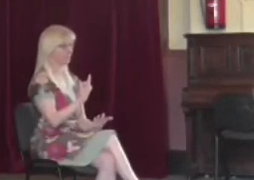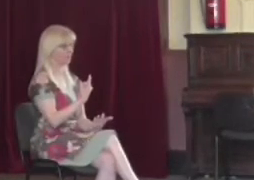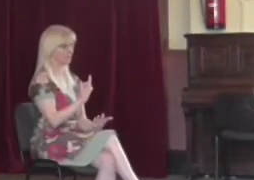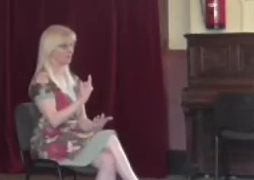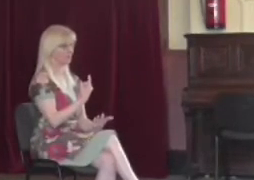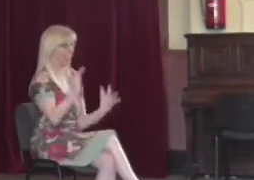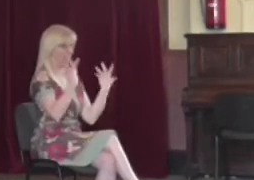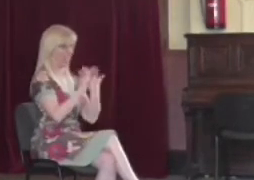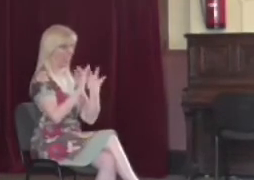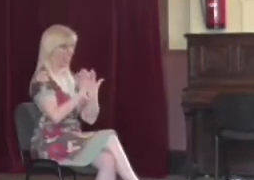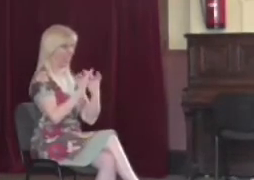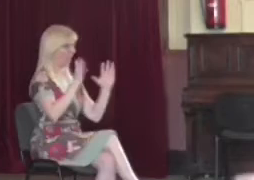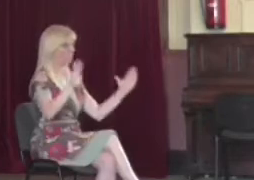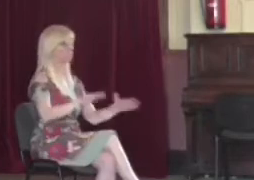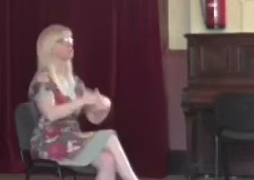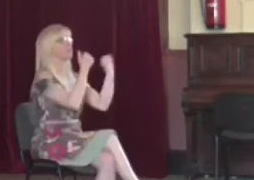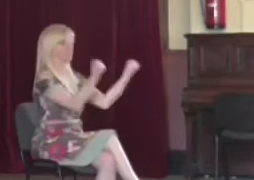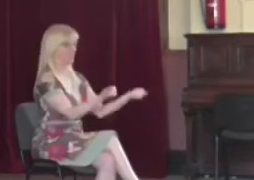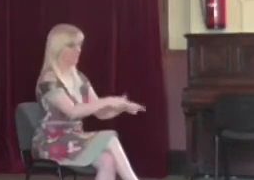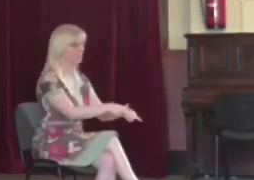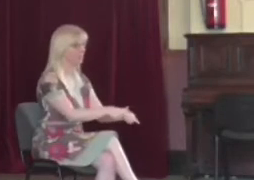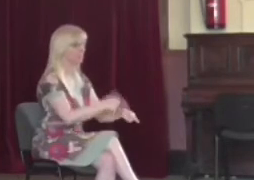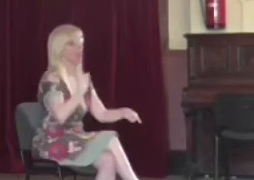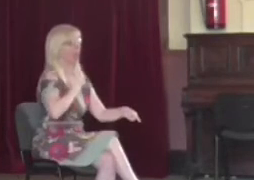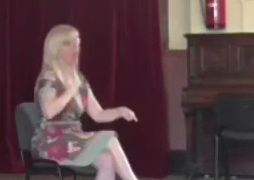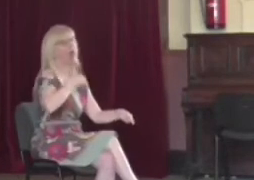So that stops me. When that happens, I'll be fine.